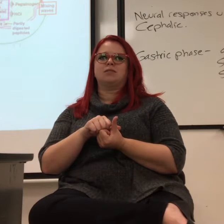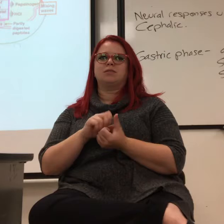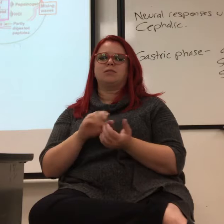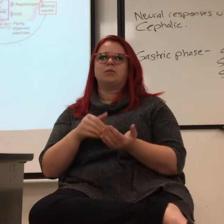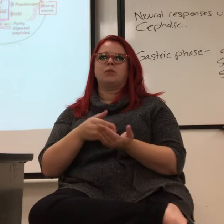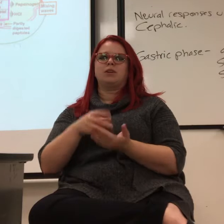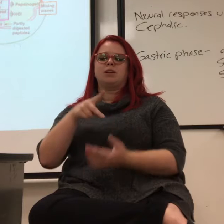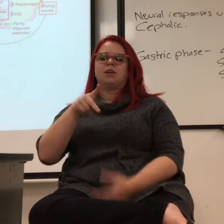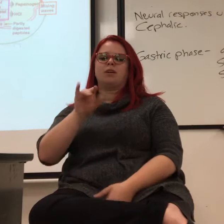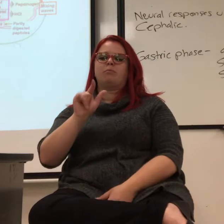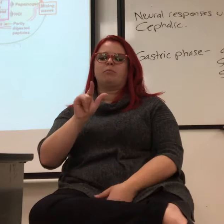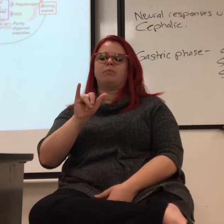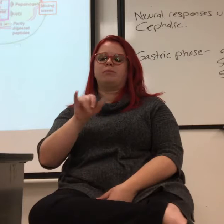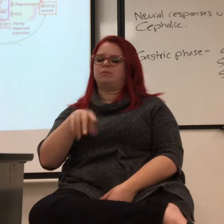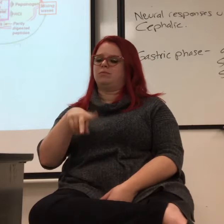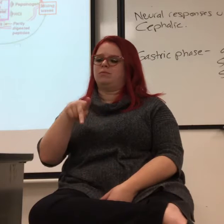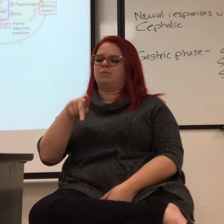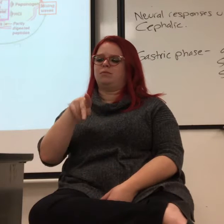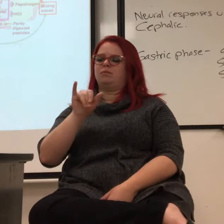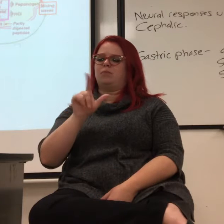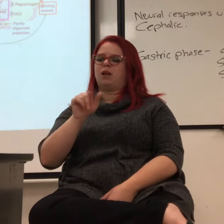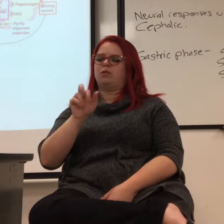the pyloric region of the stomach,